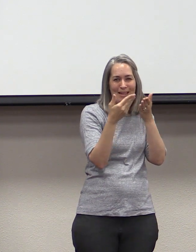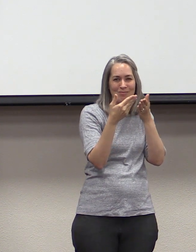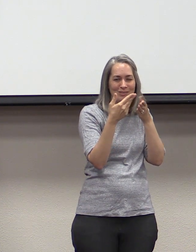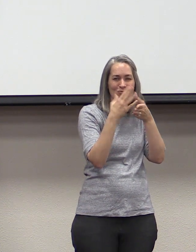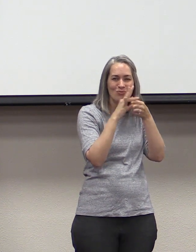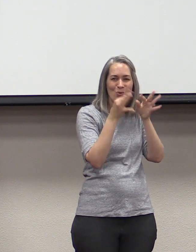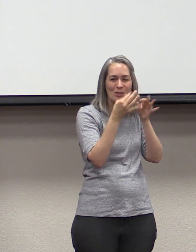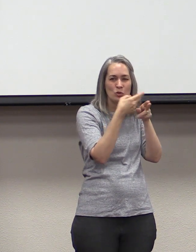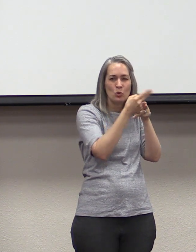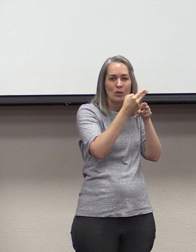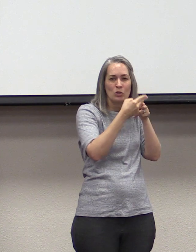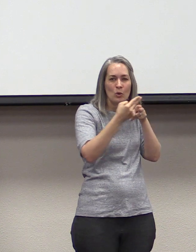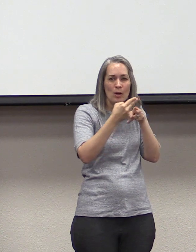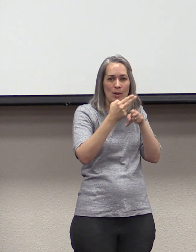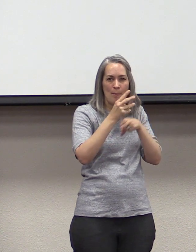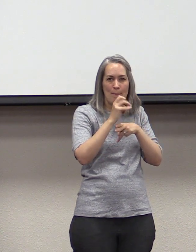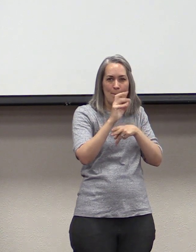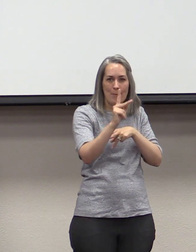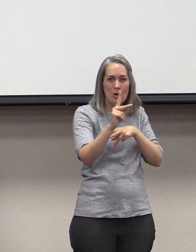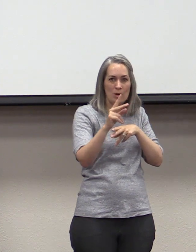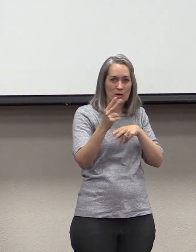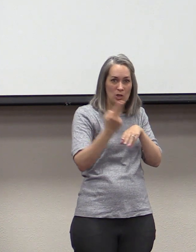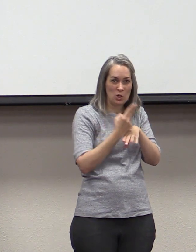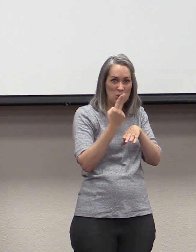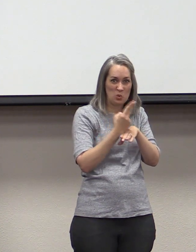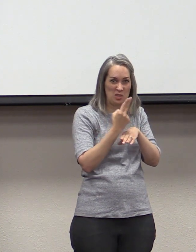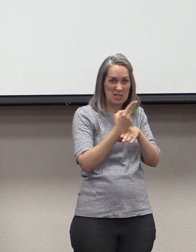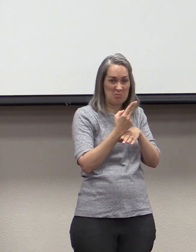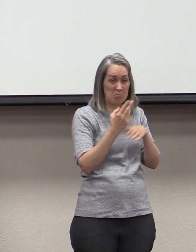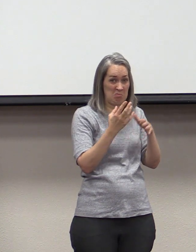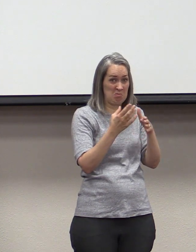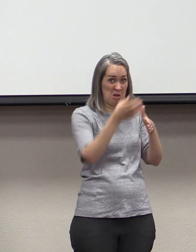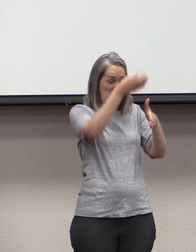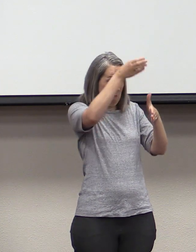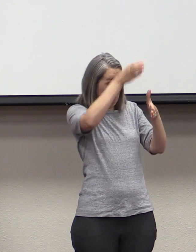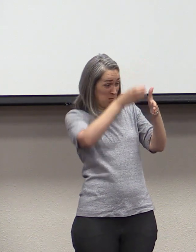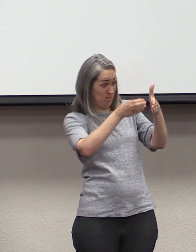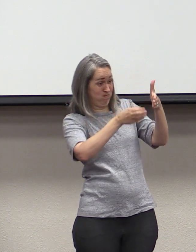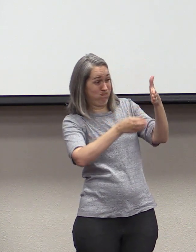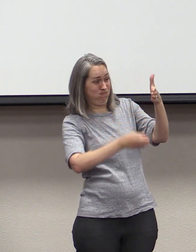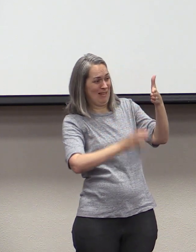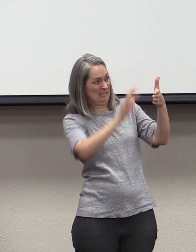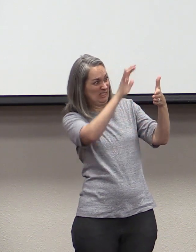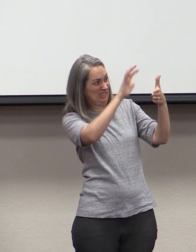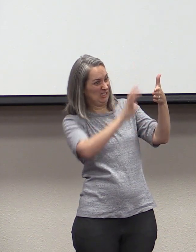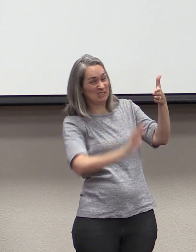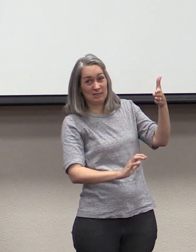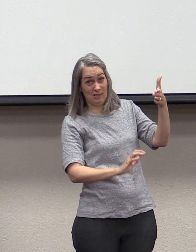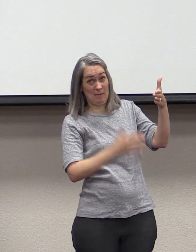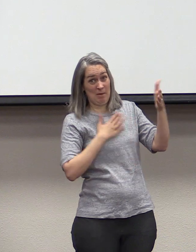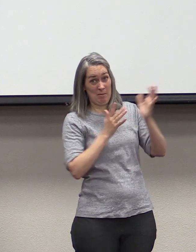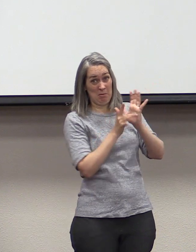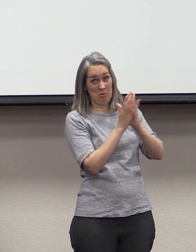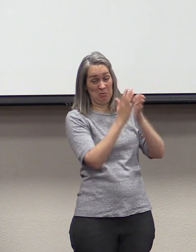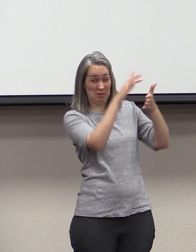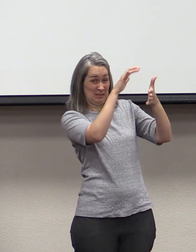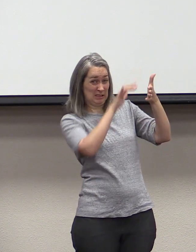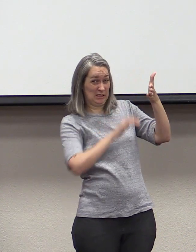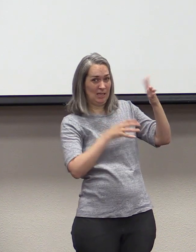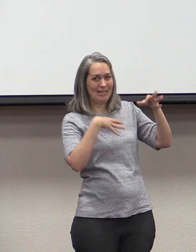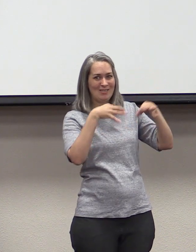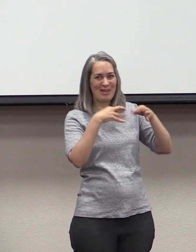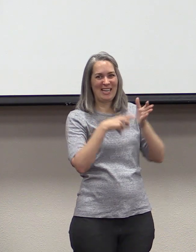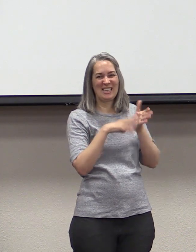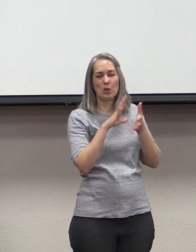spends a good column in my Bible going over